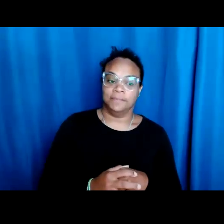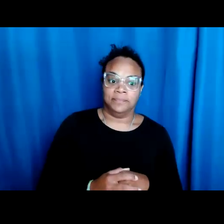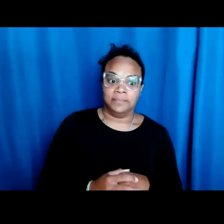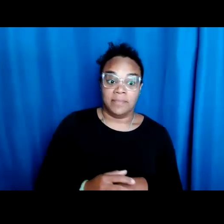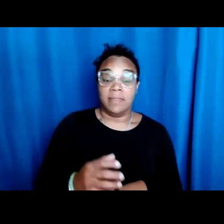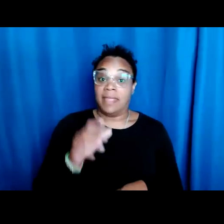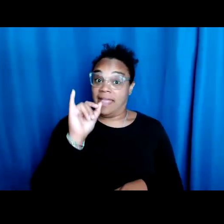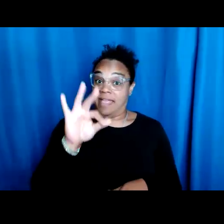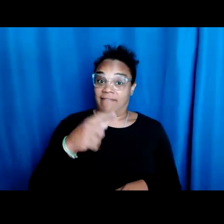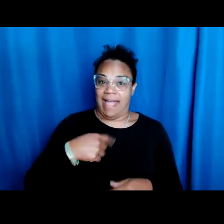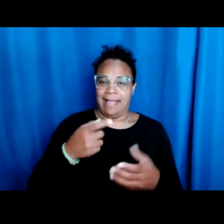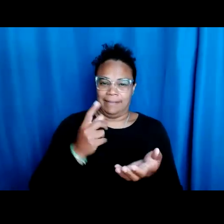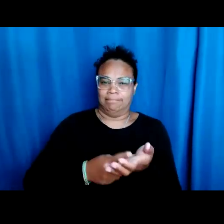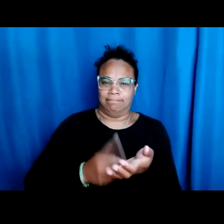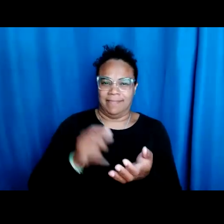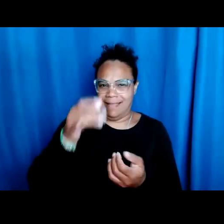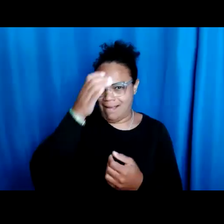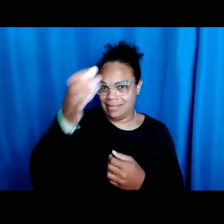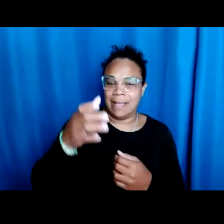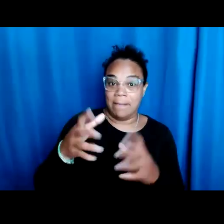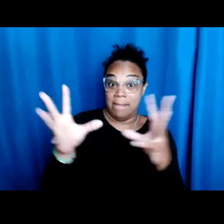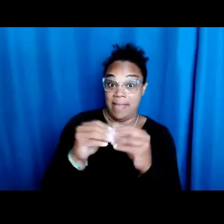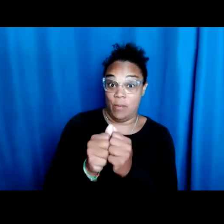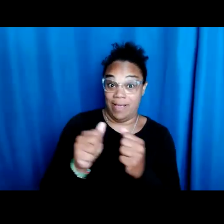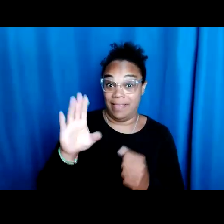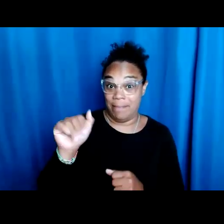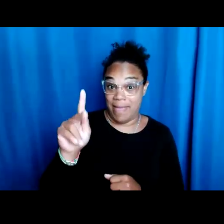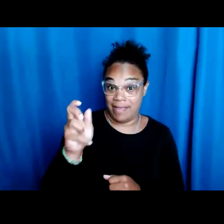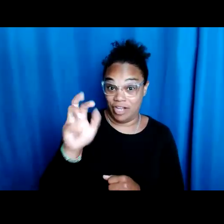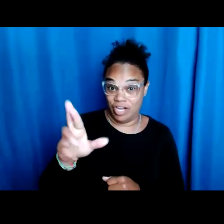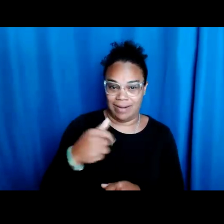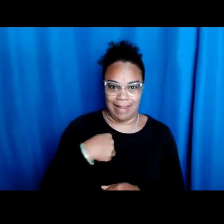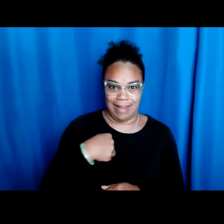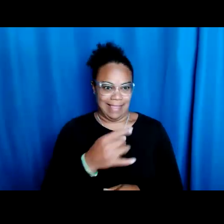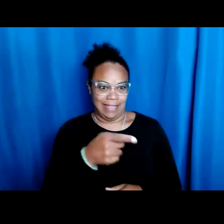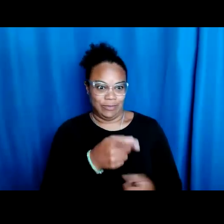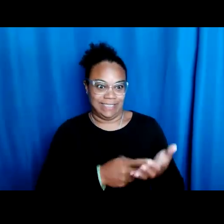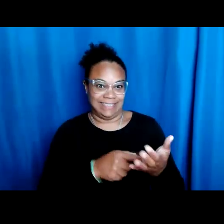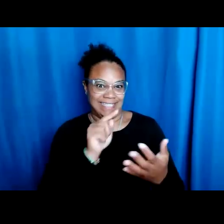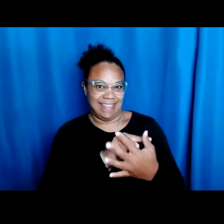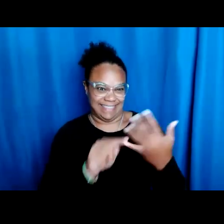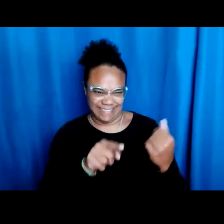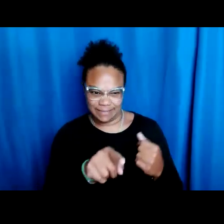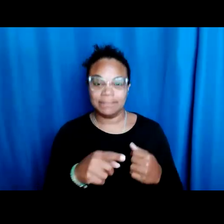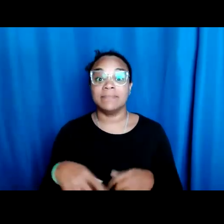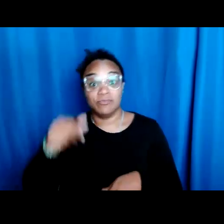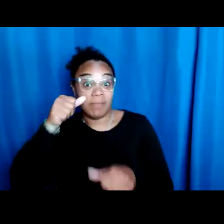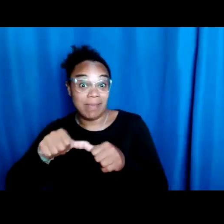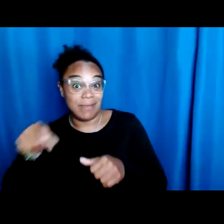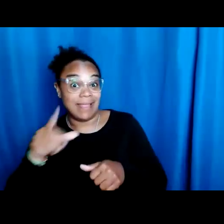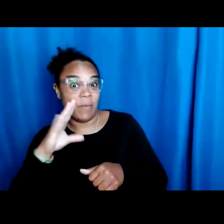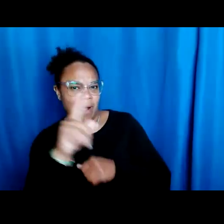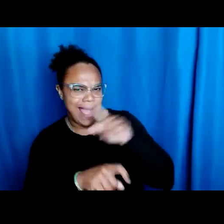the banker. Again, remember, these lenders, they're going to ask qualifying questions. And the way you can be